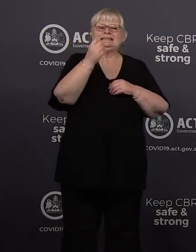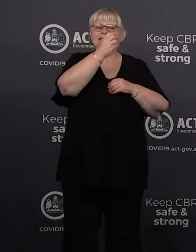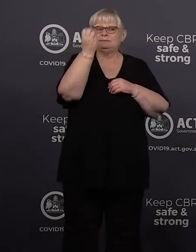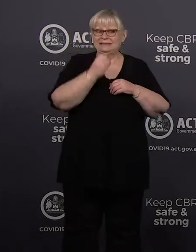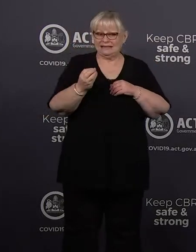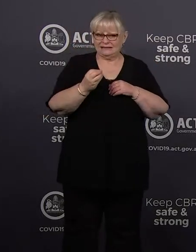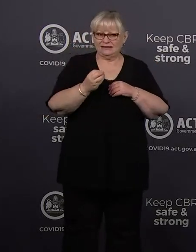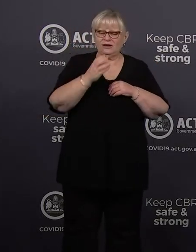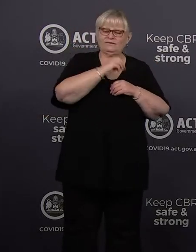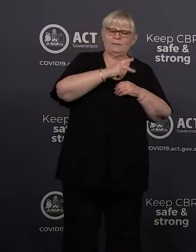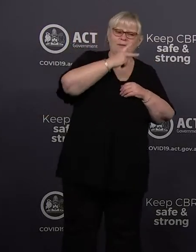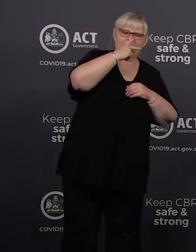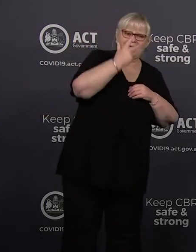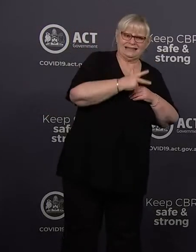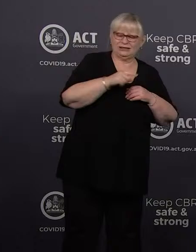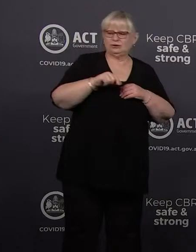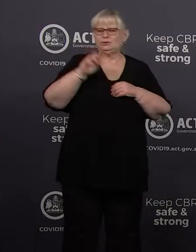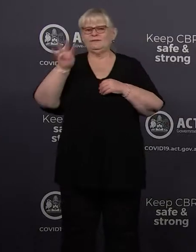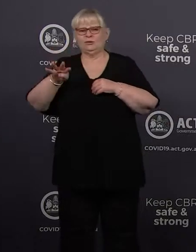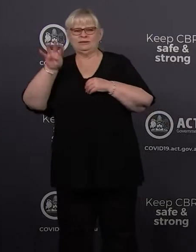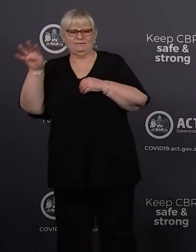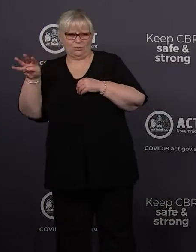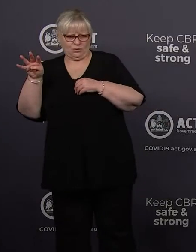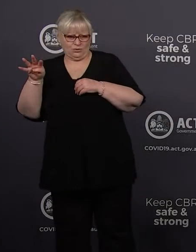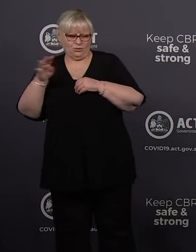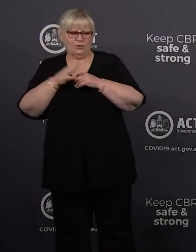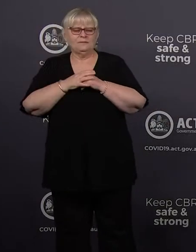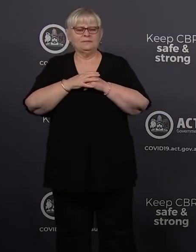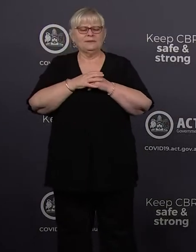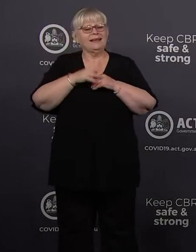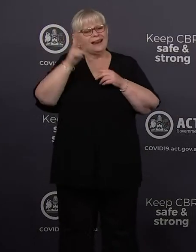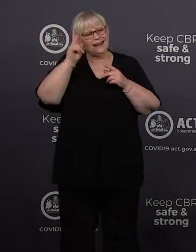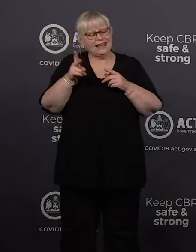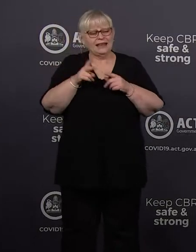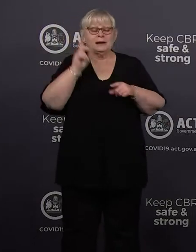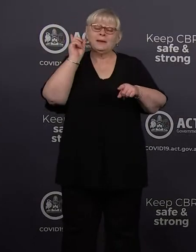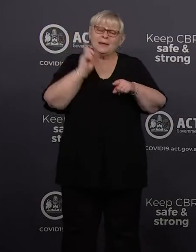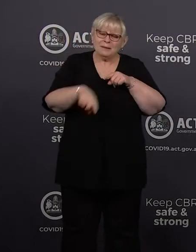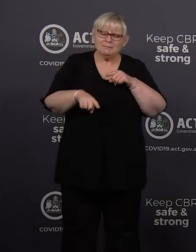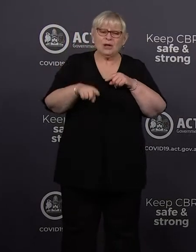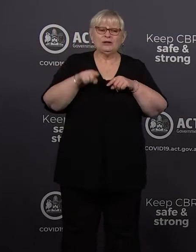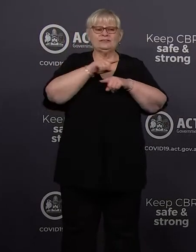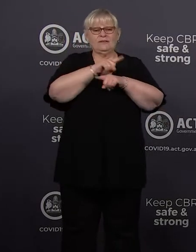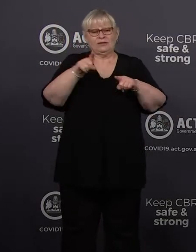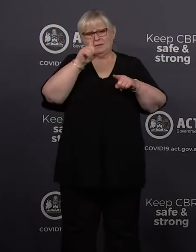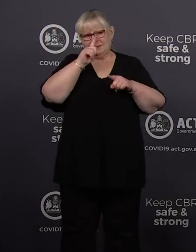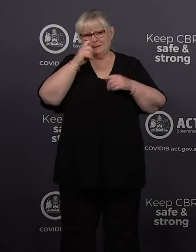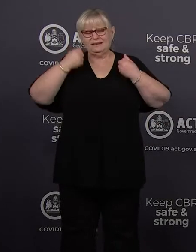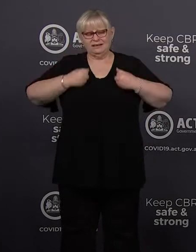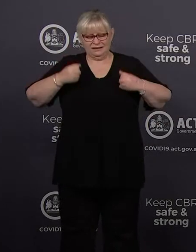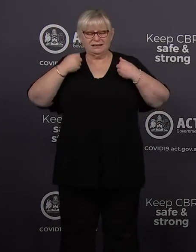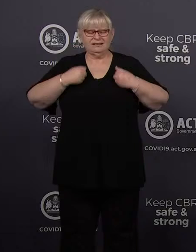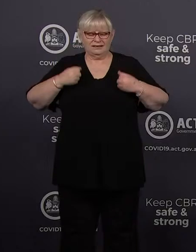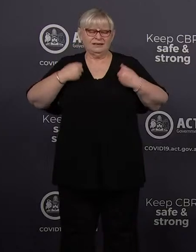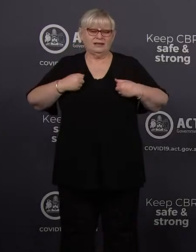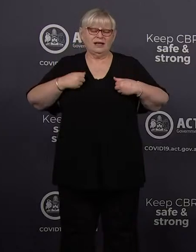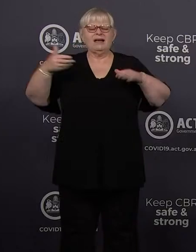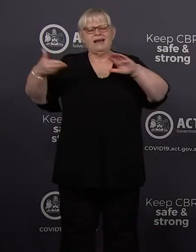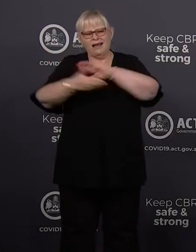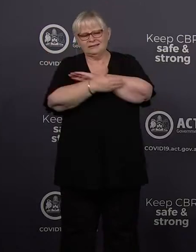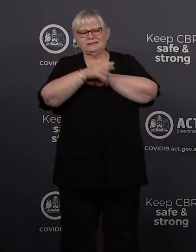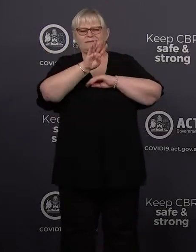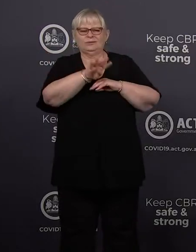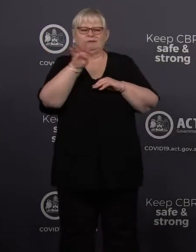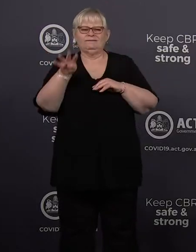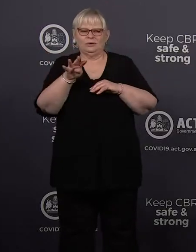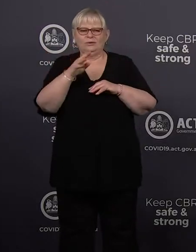46% aged 18 to 44 years. Again, the vast majority of our cases continue to be in under 44